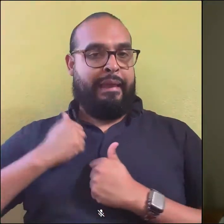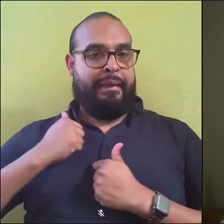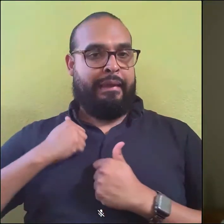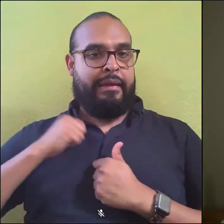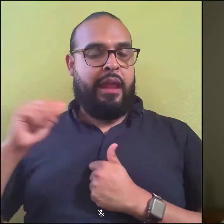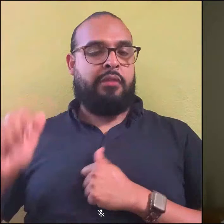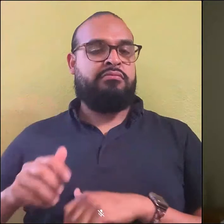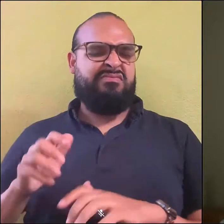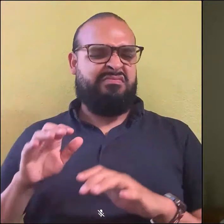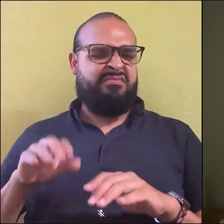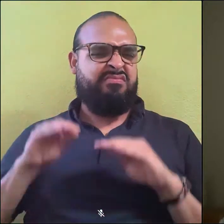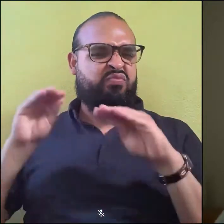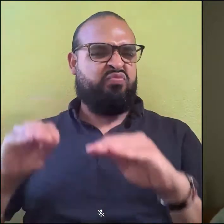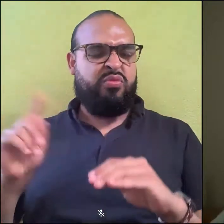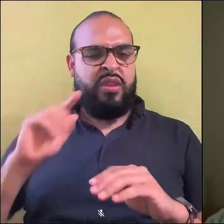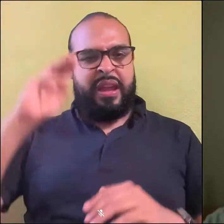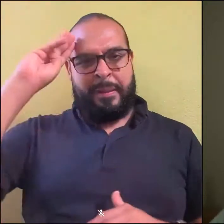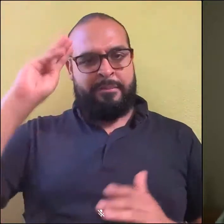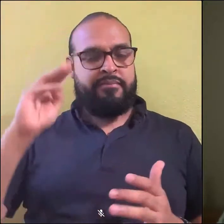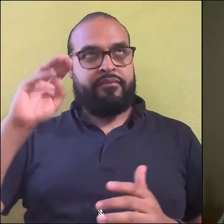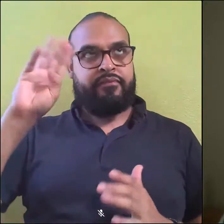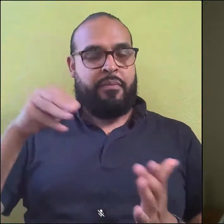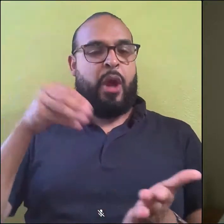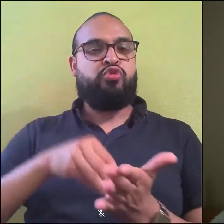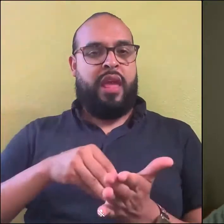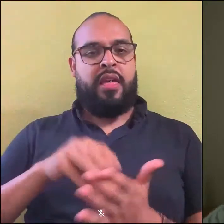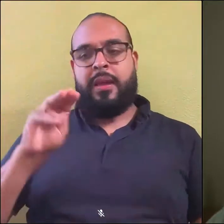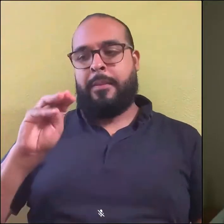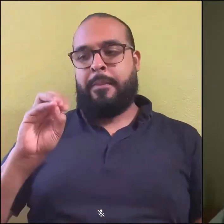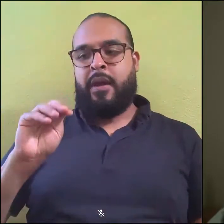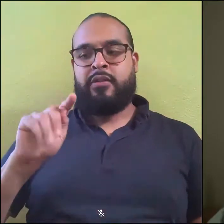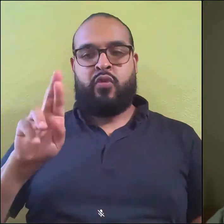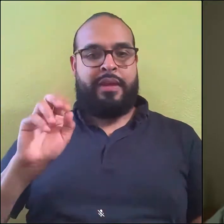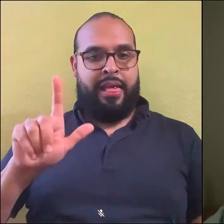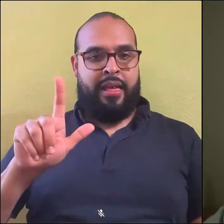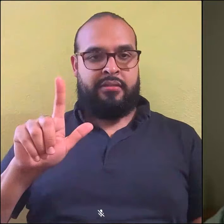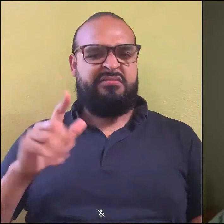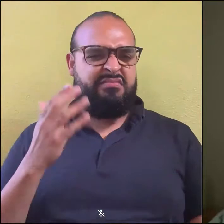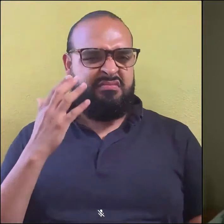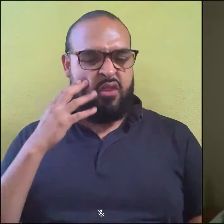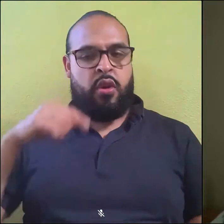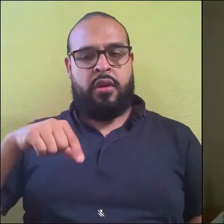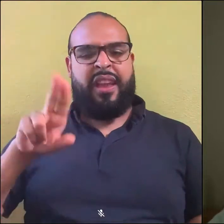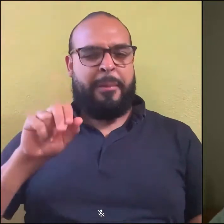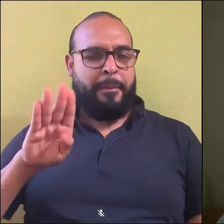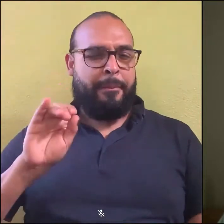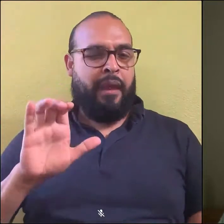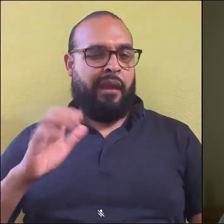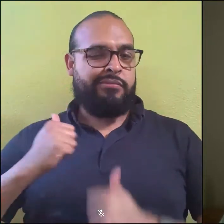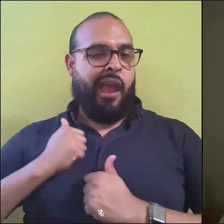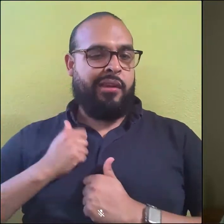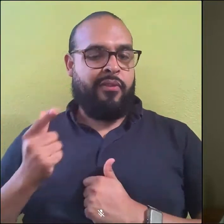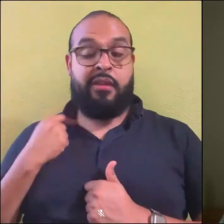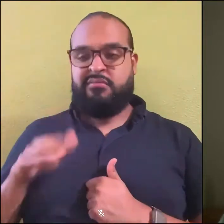grew up. And now I just fast forward the scrubber, about 49 years later, let's just say, give or take a